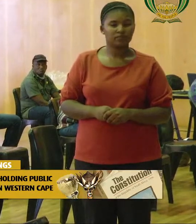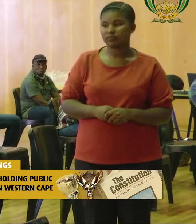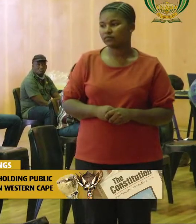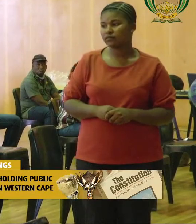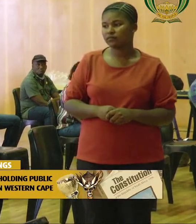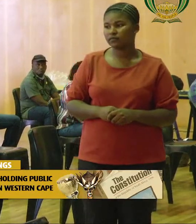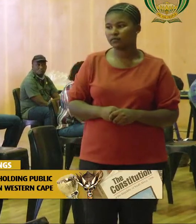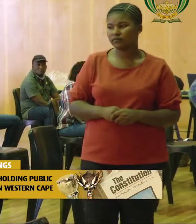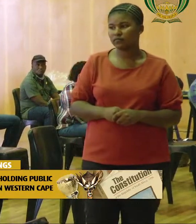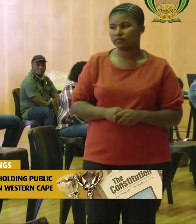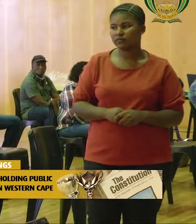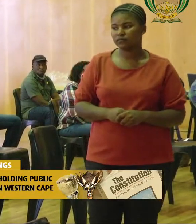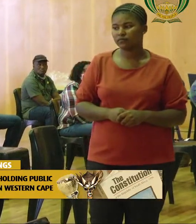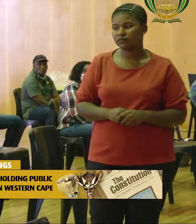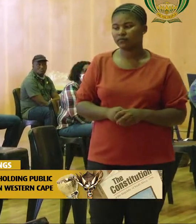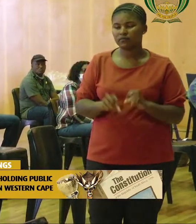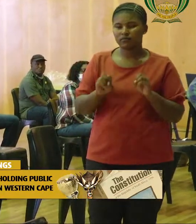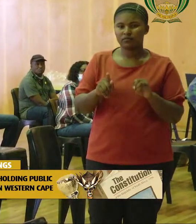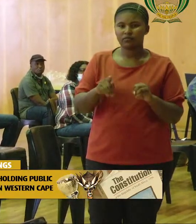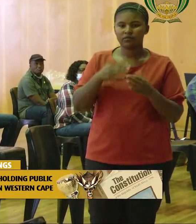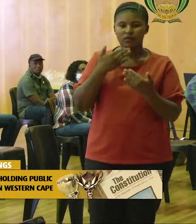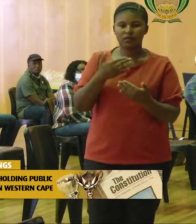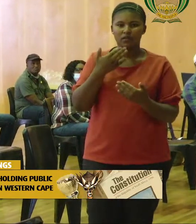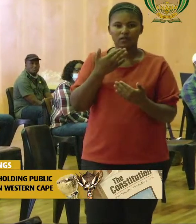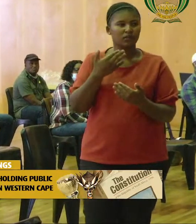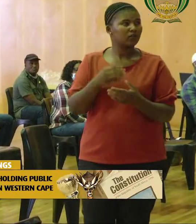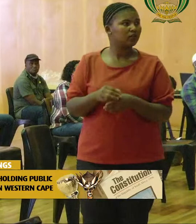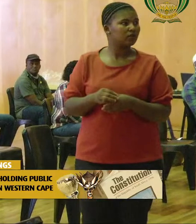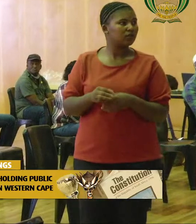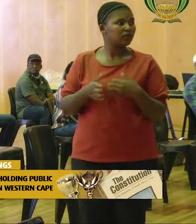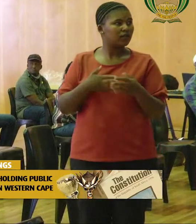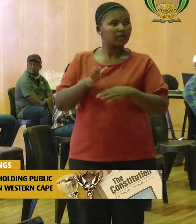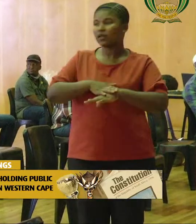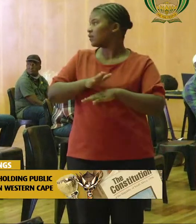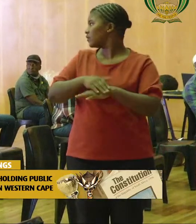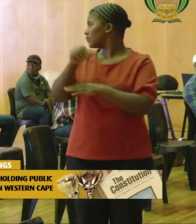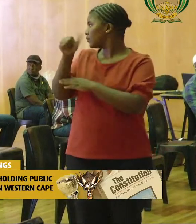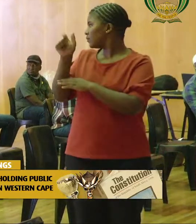Okay. Thanks very much. Is there any other person?